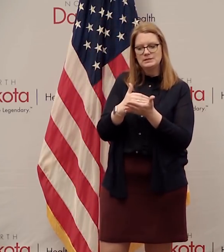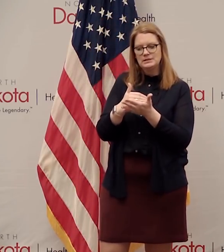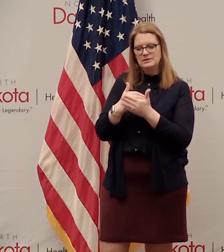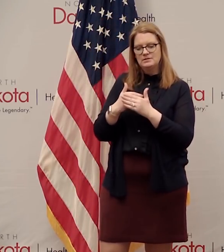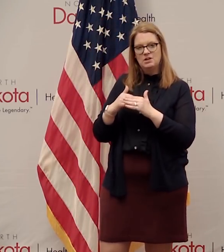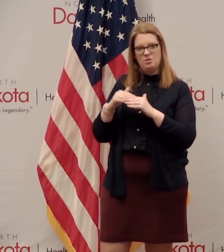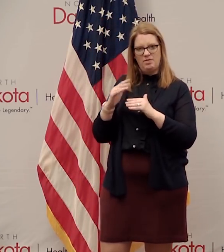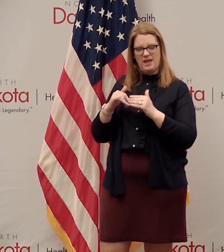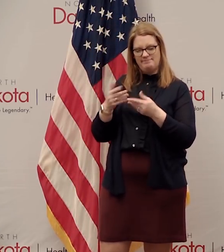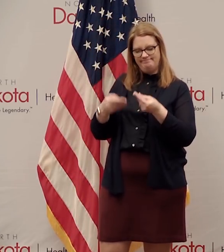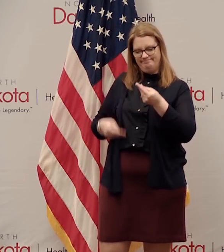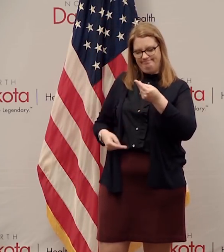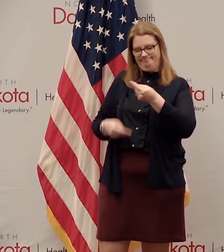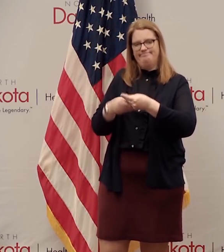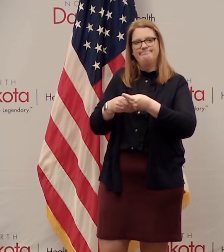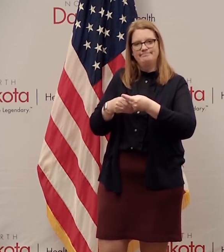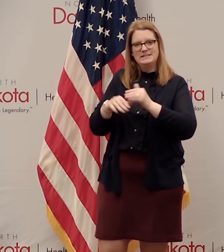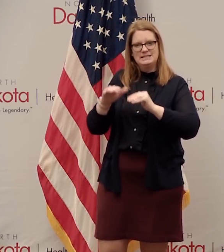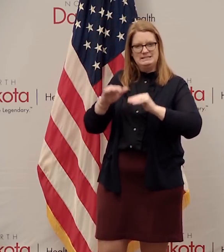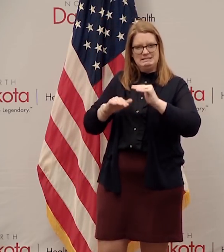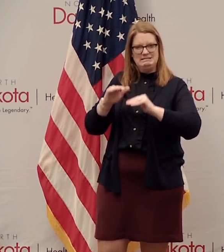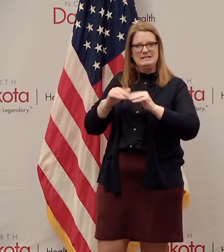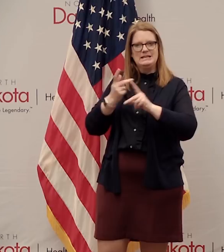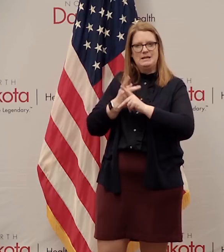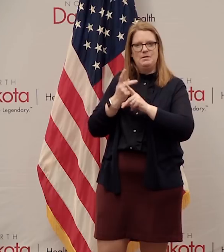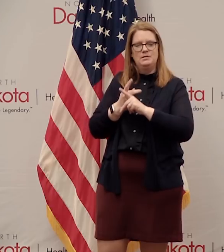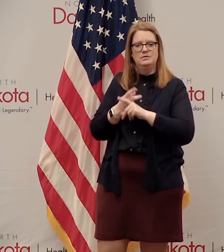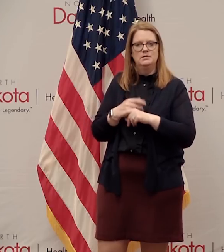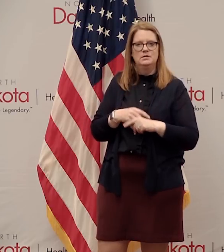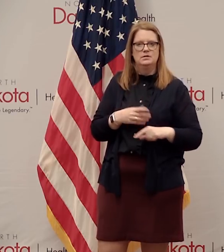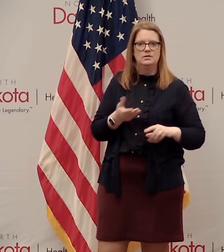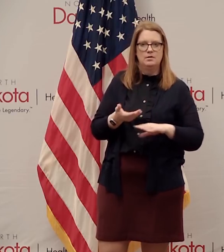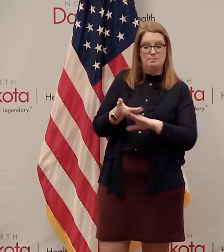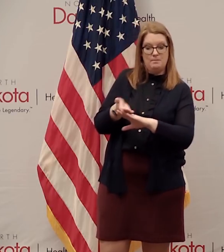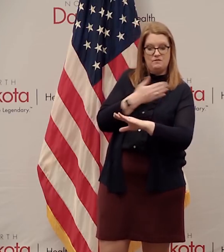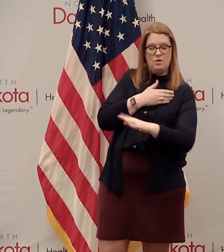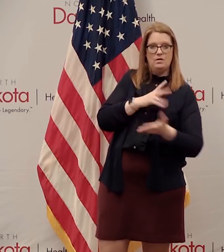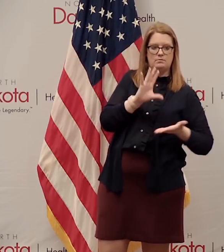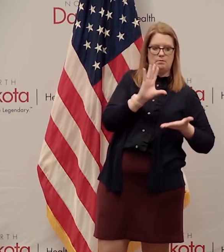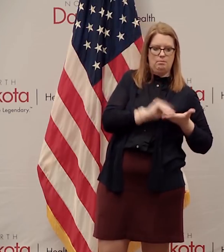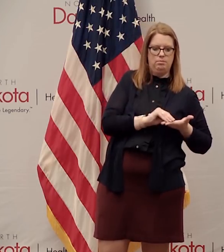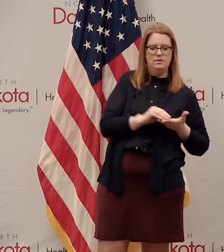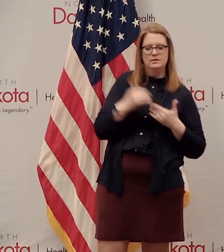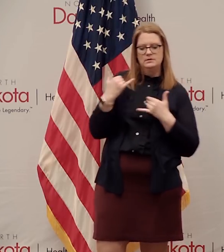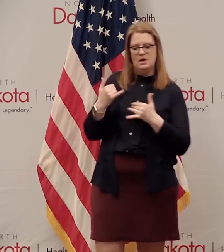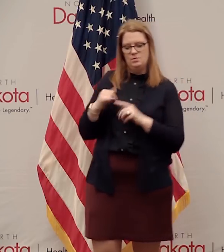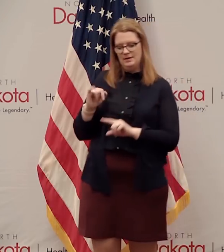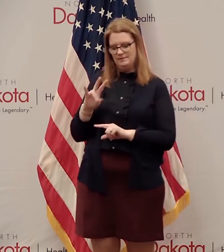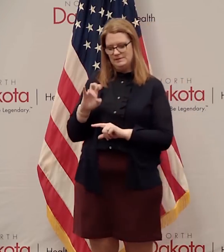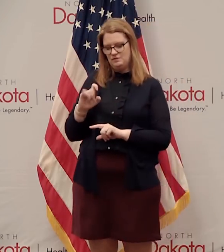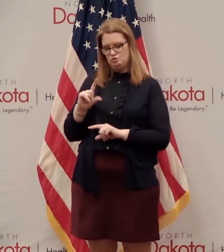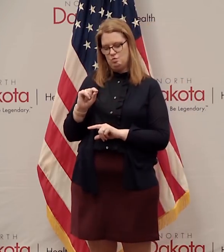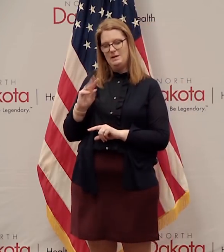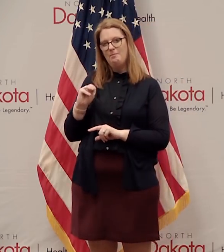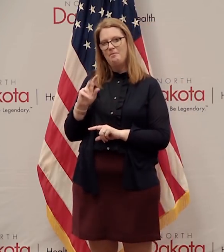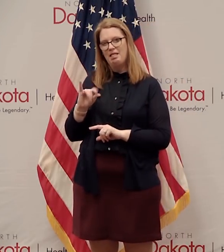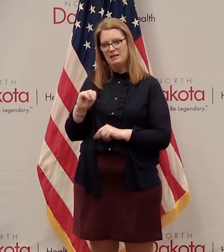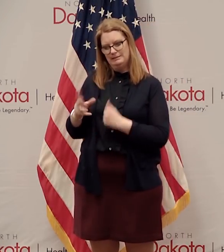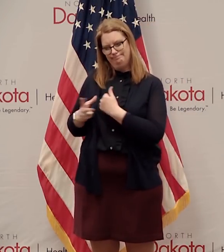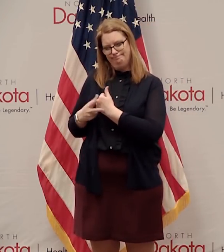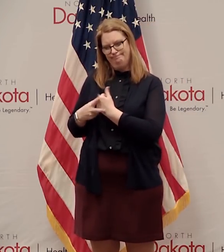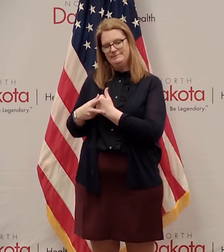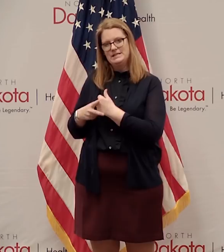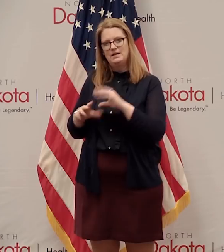max, which is also a good thing, because it was drained before. Now we got $720 million in there. So those are two